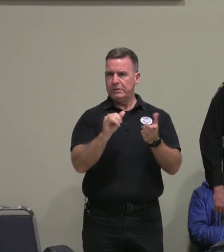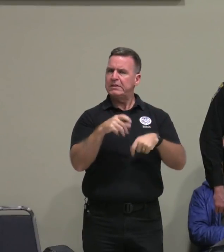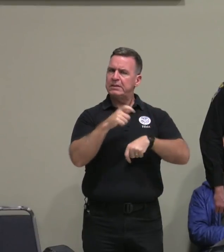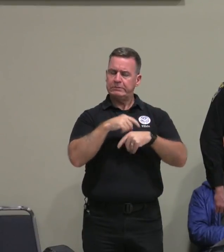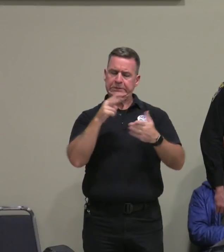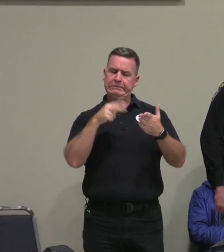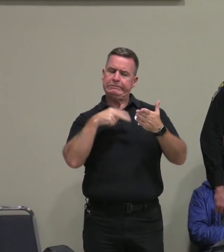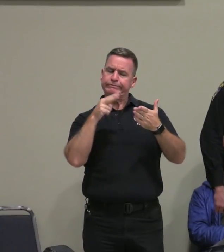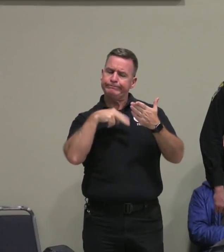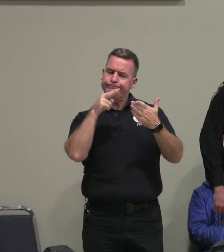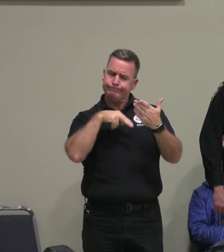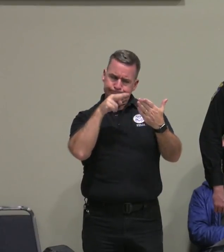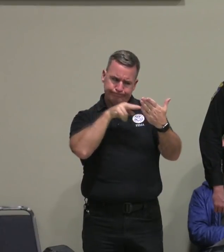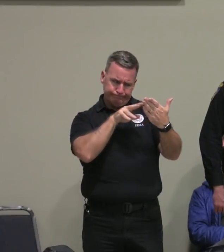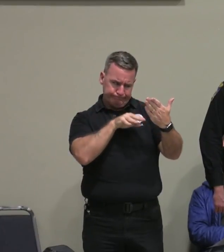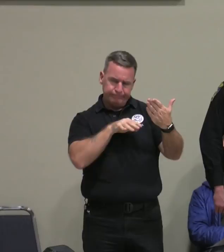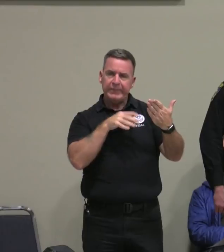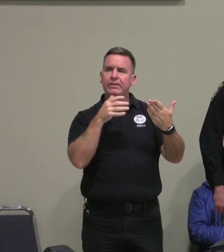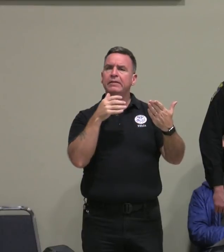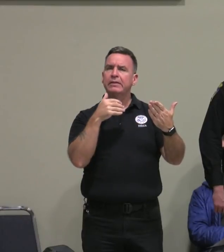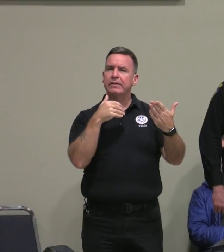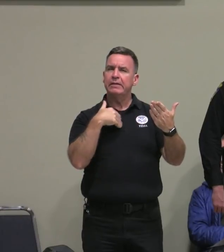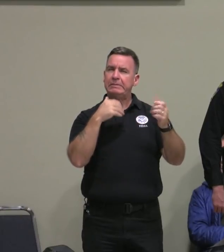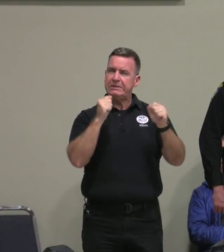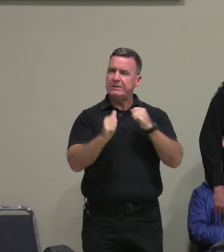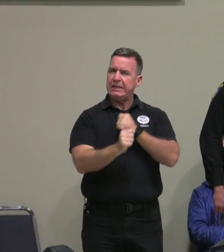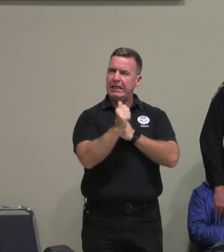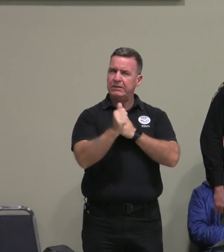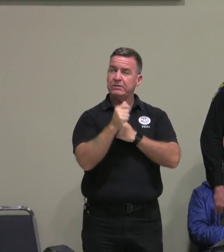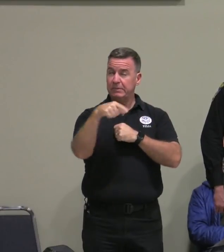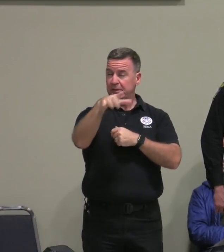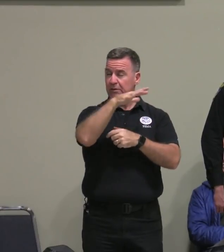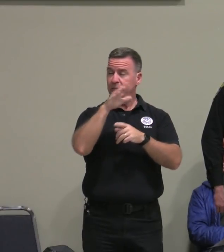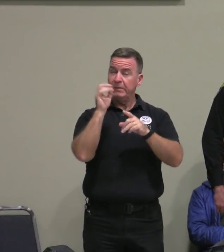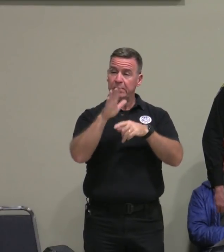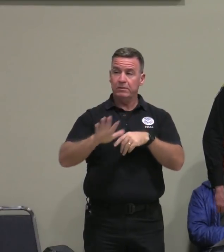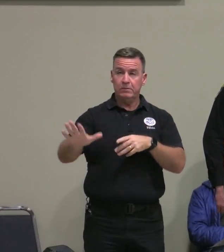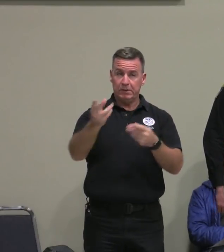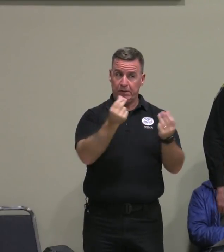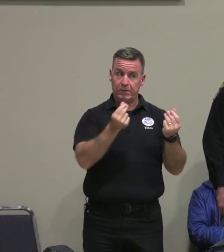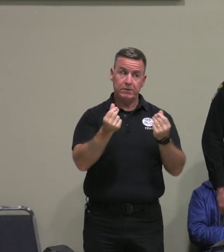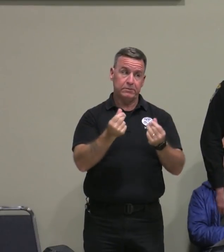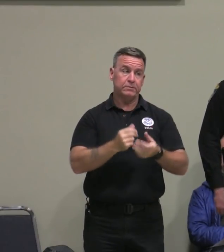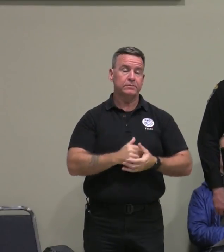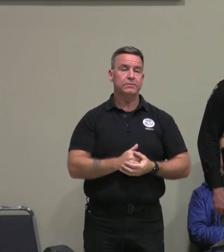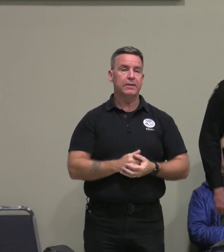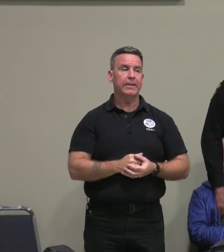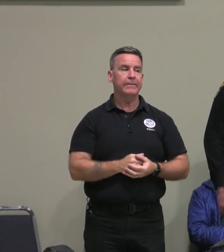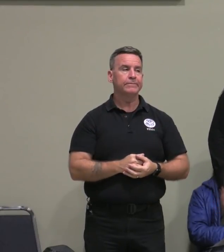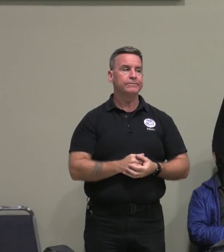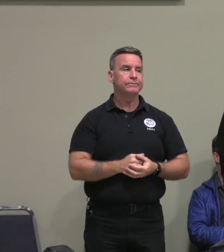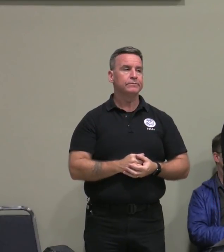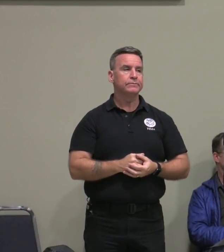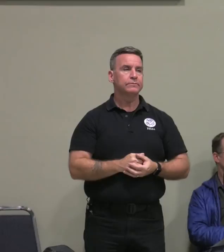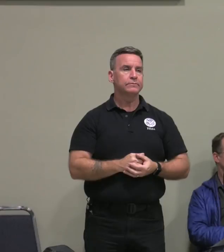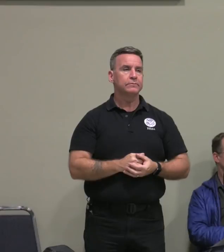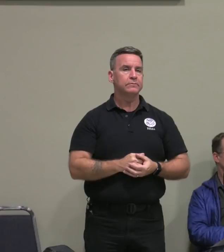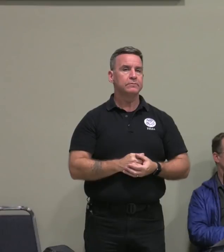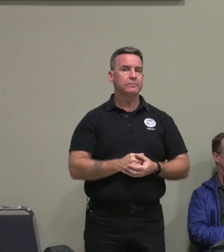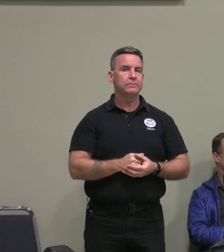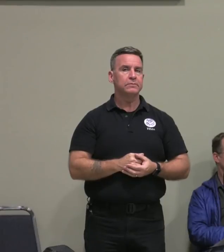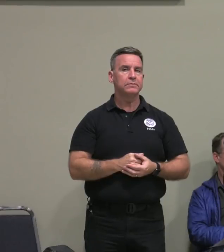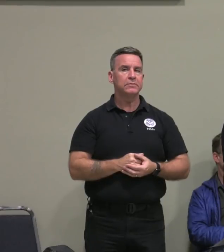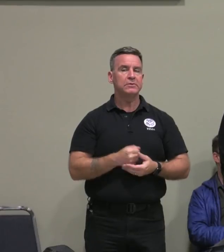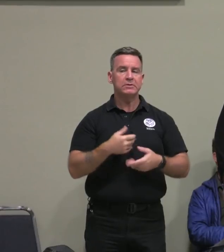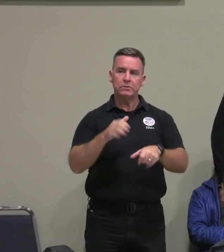the time to read those. There are potential hazards when you return to your properties and your homes. We are still working